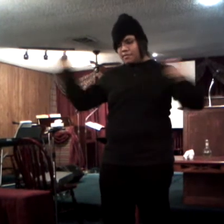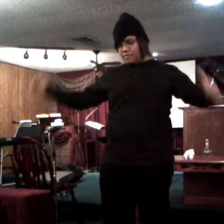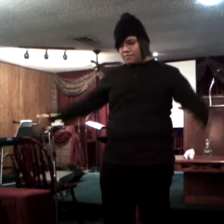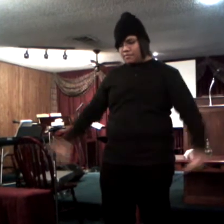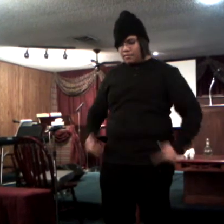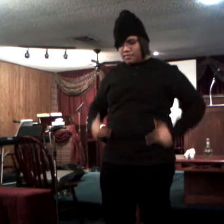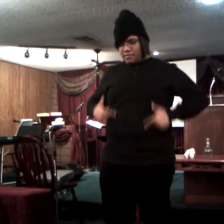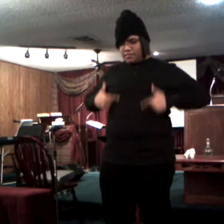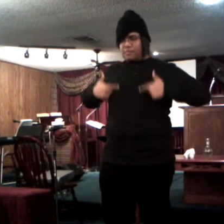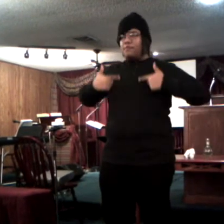your home